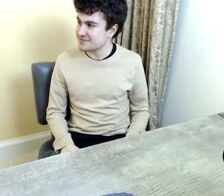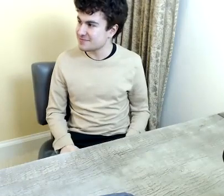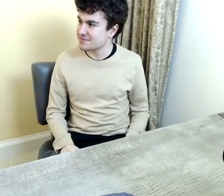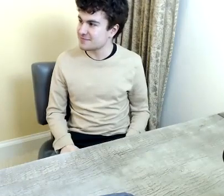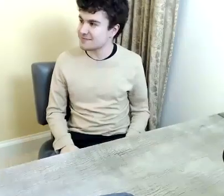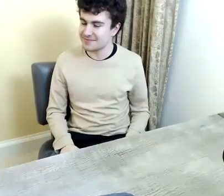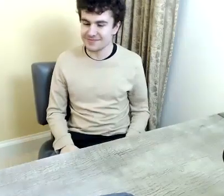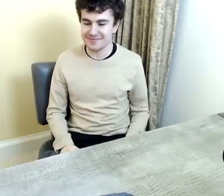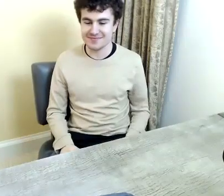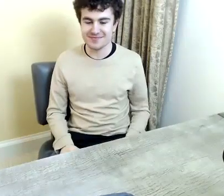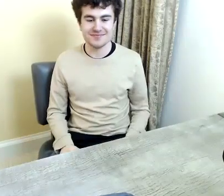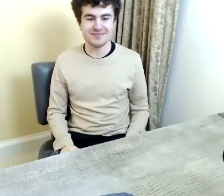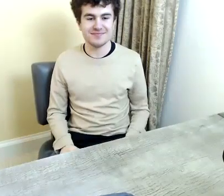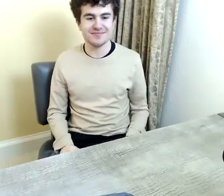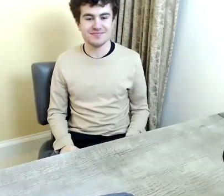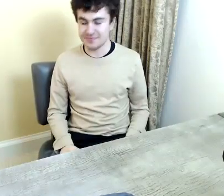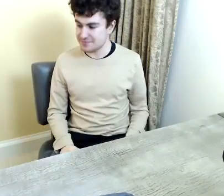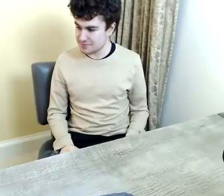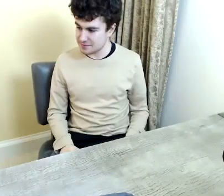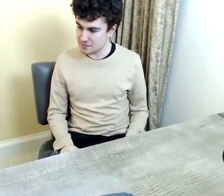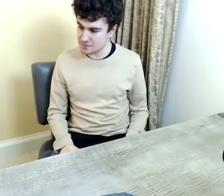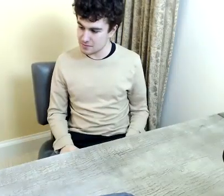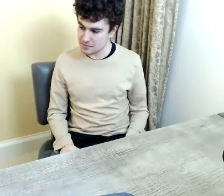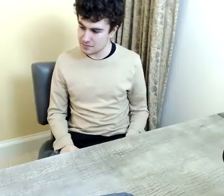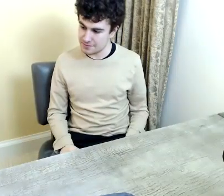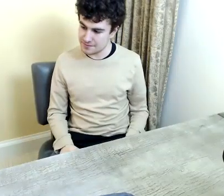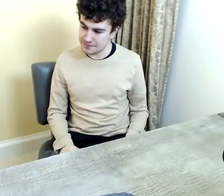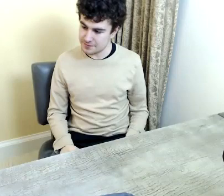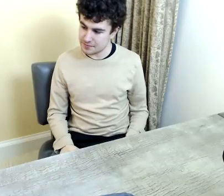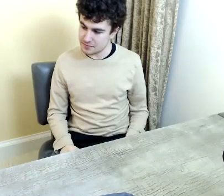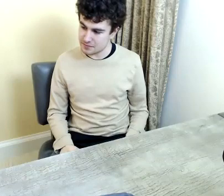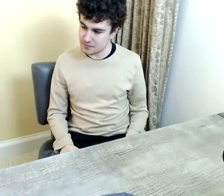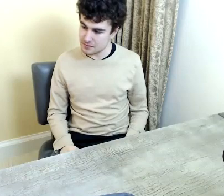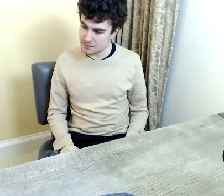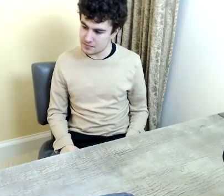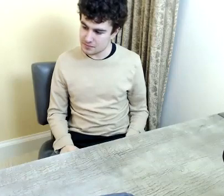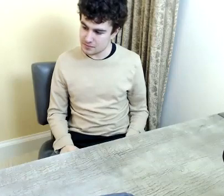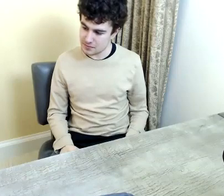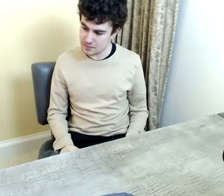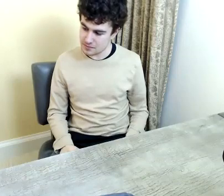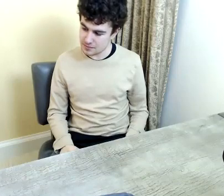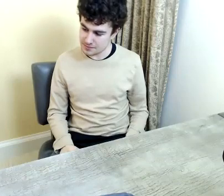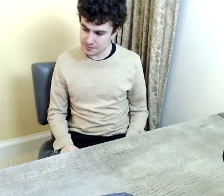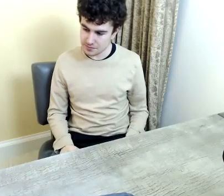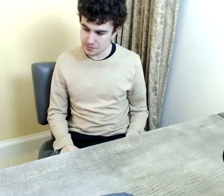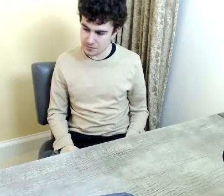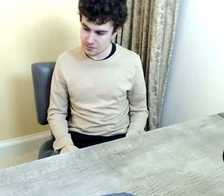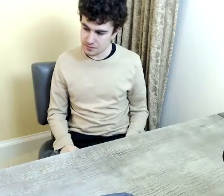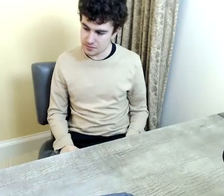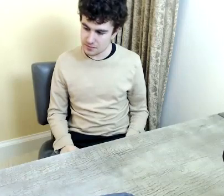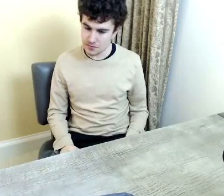can do so much better with a little bit more exposure to disability advocacy and culture, and maybe a little more empathy too.